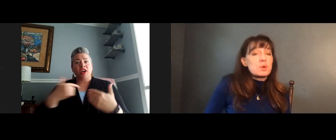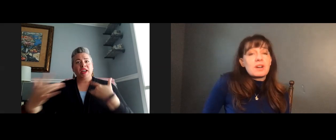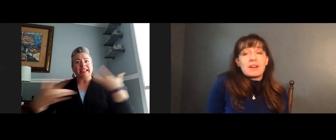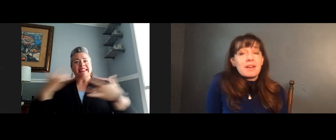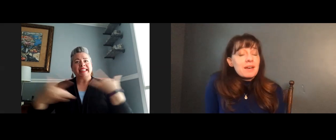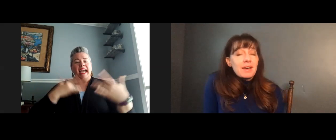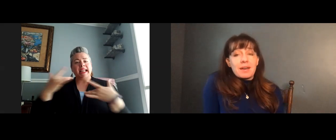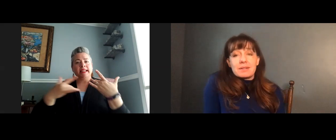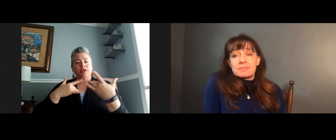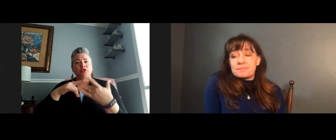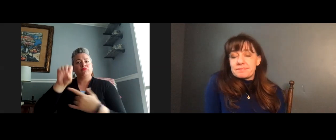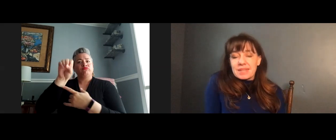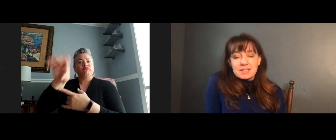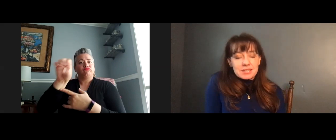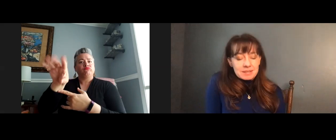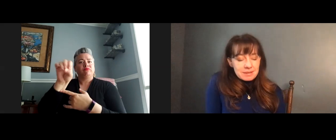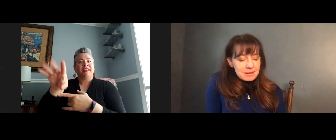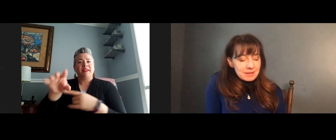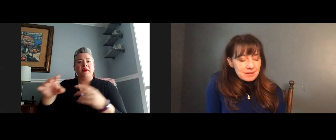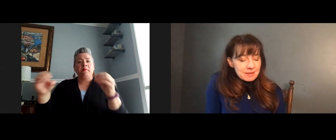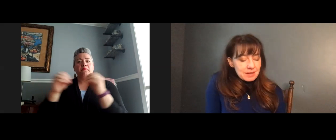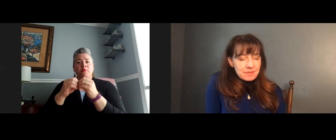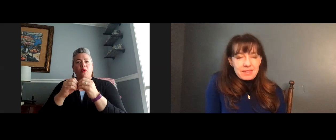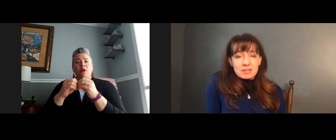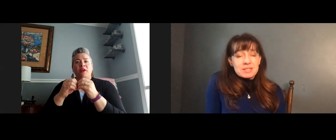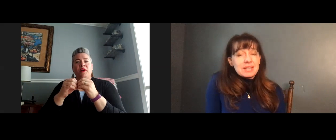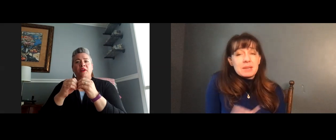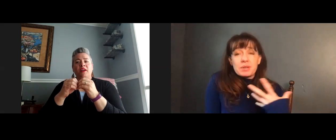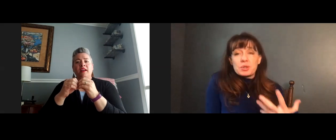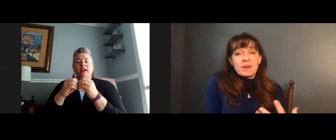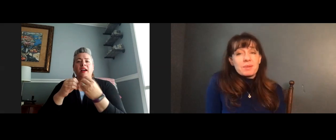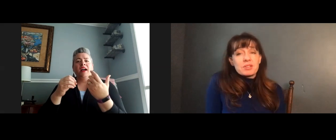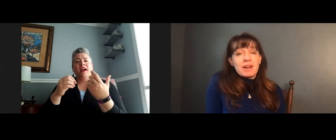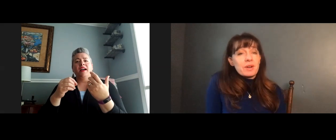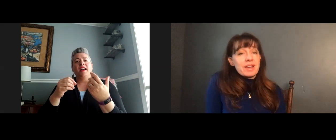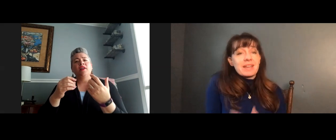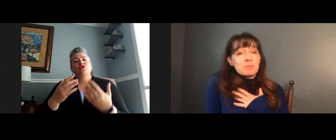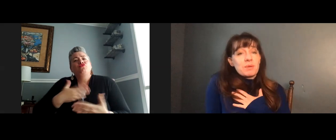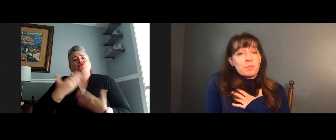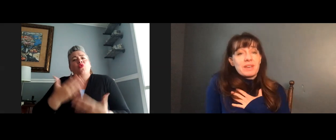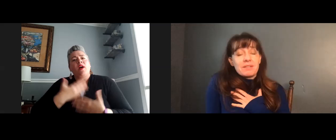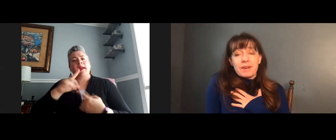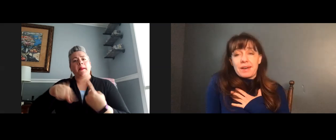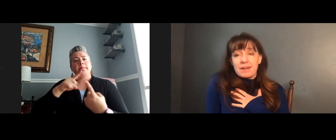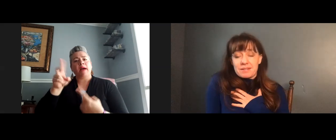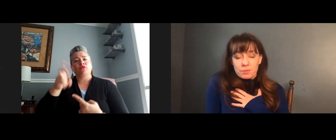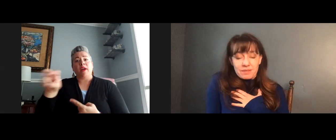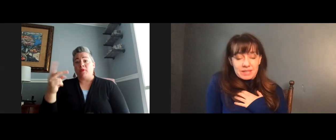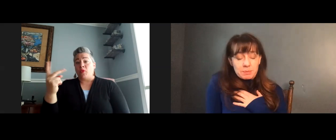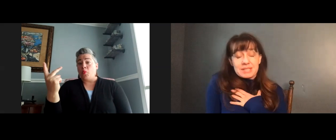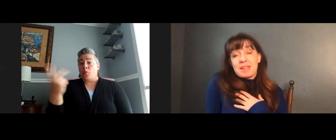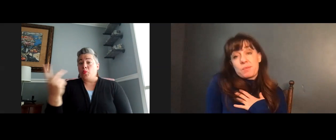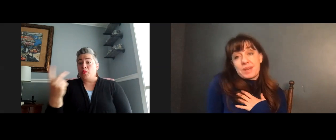guys more um just if nothing else just a little bit of joy with travel and that's what we've uh